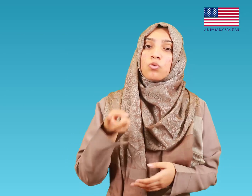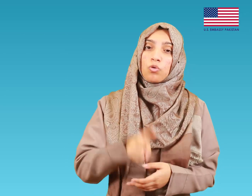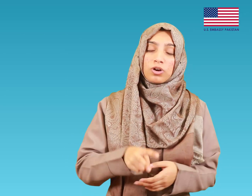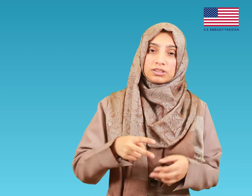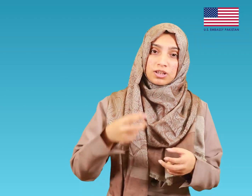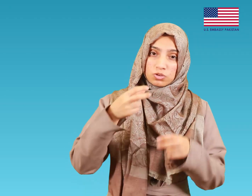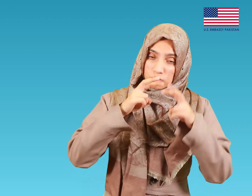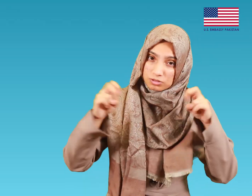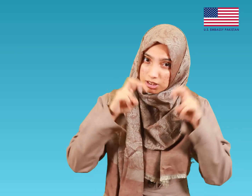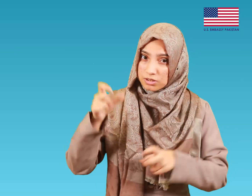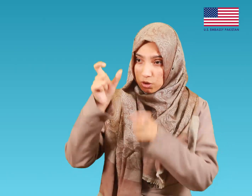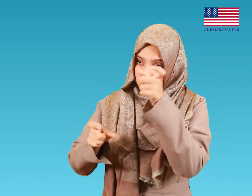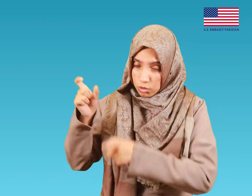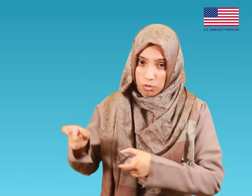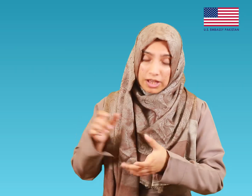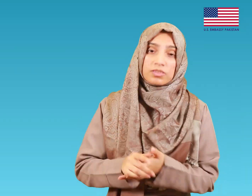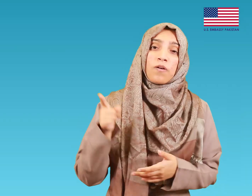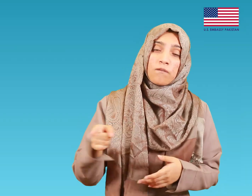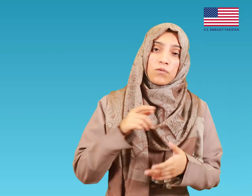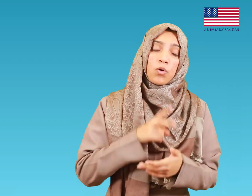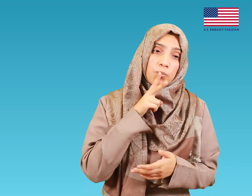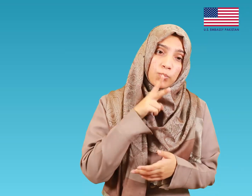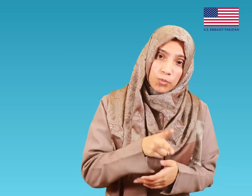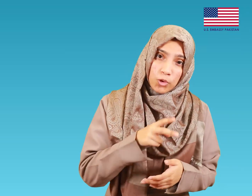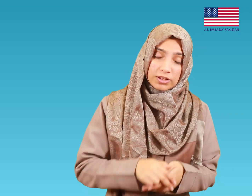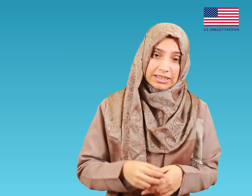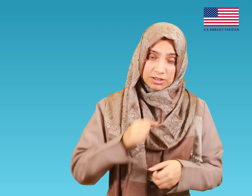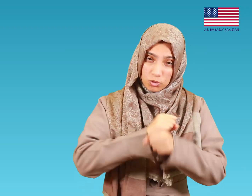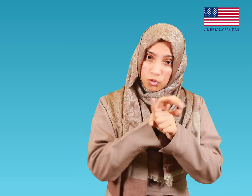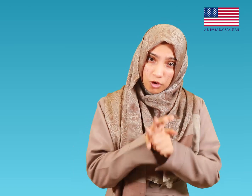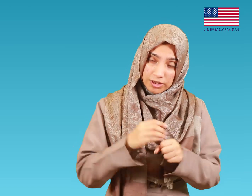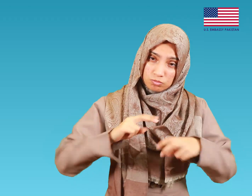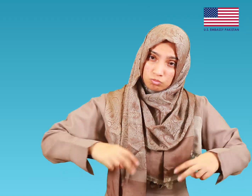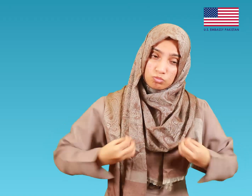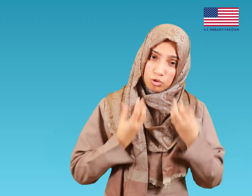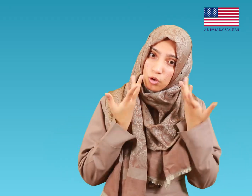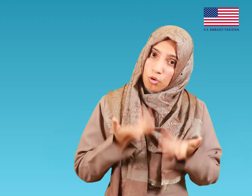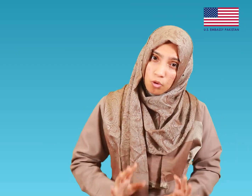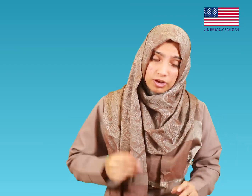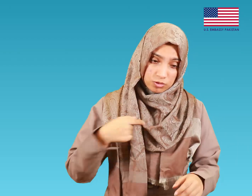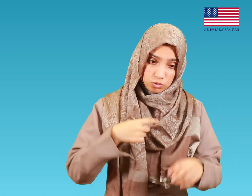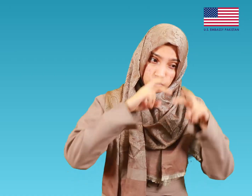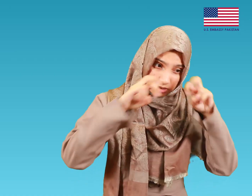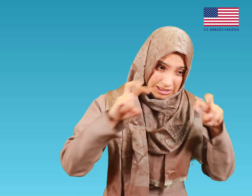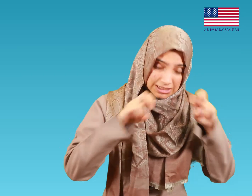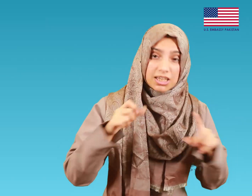doctors closely monitor people who have had COVID-19 to see how their organs are functioning after recovery.